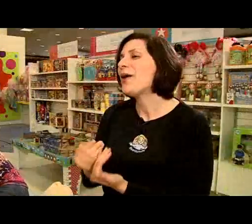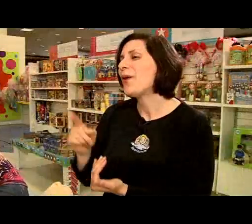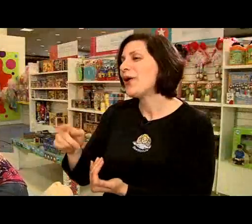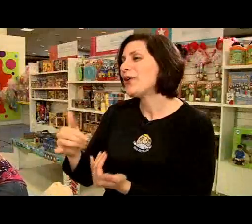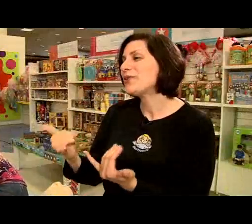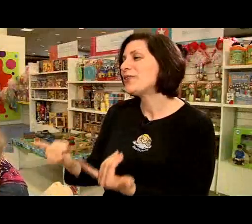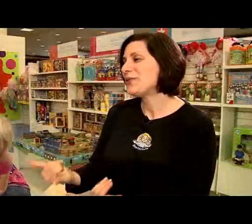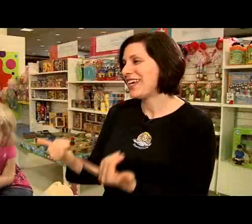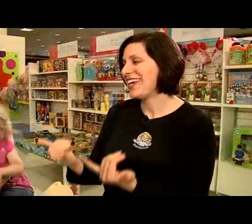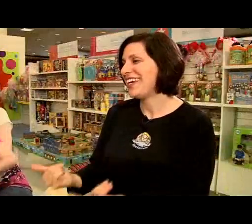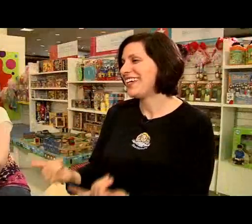are you today?